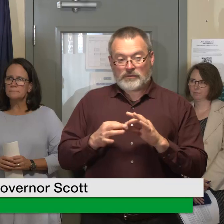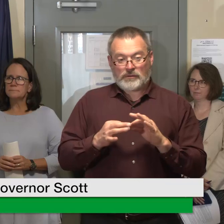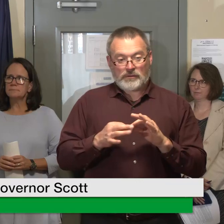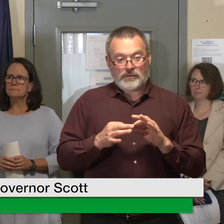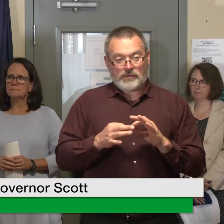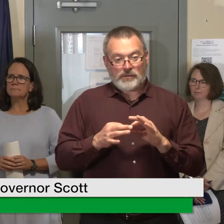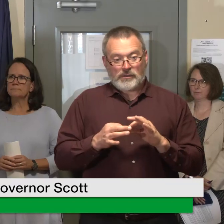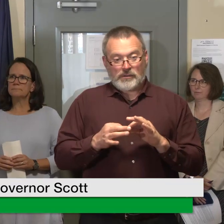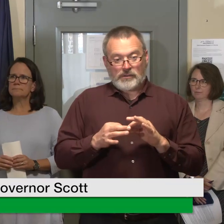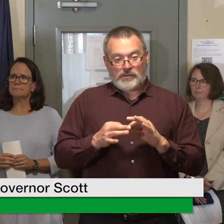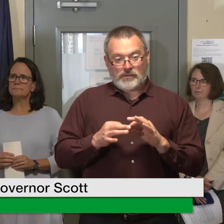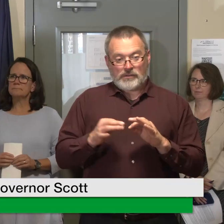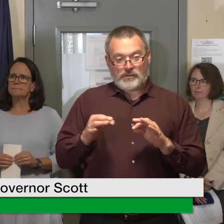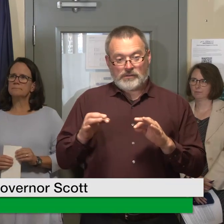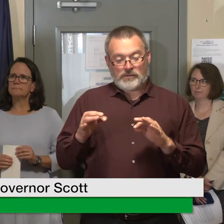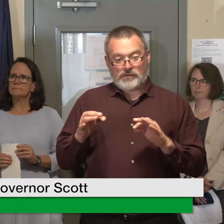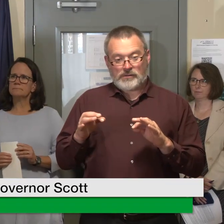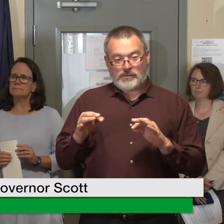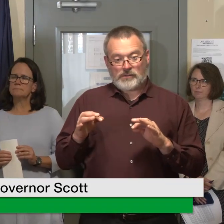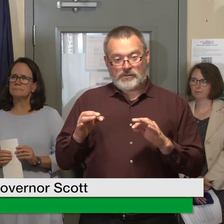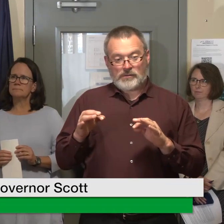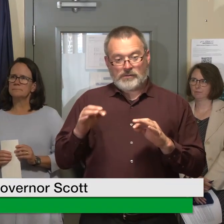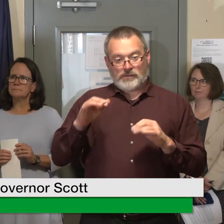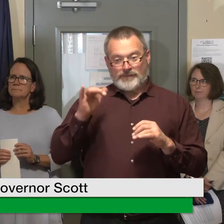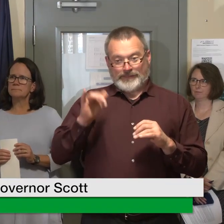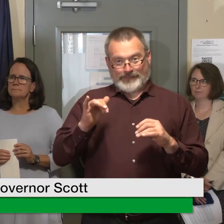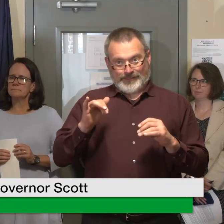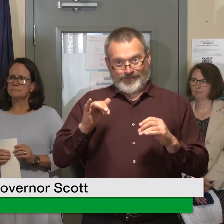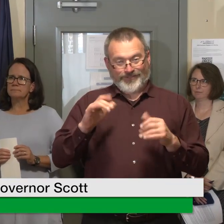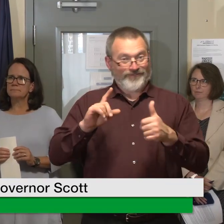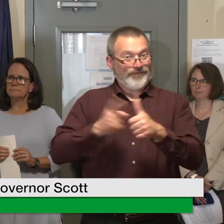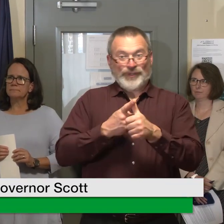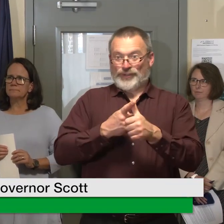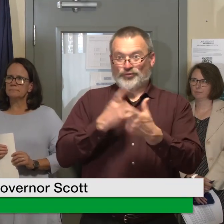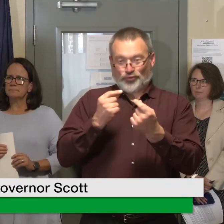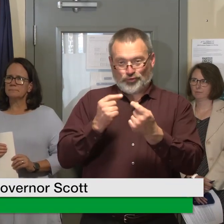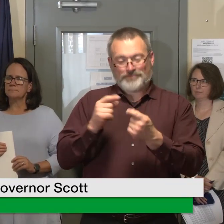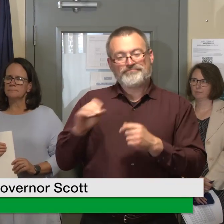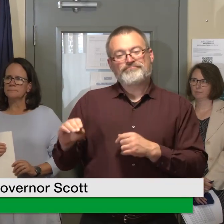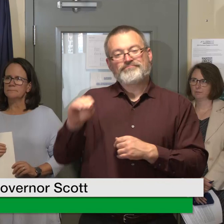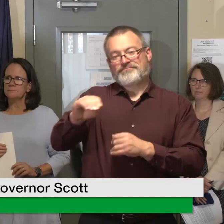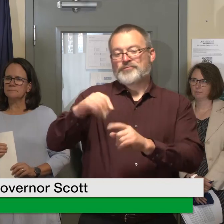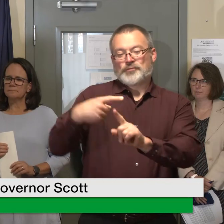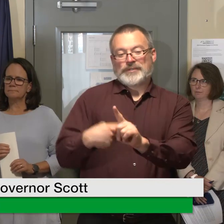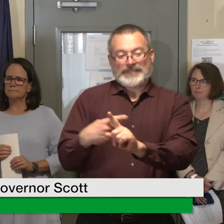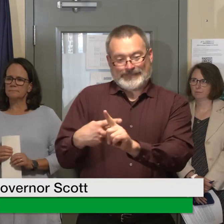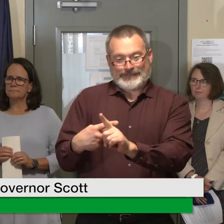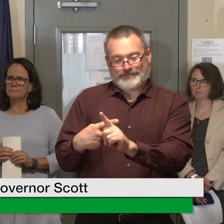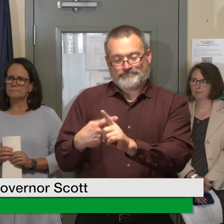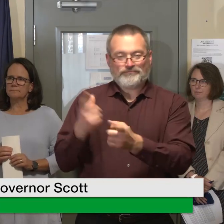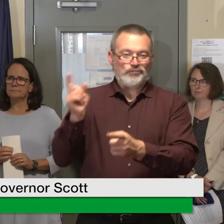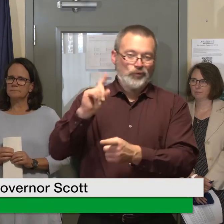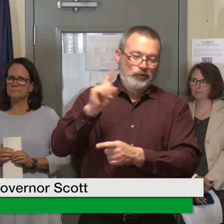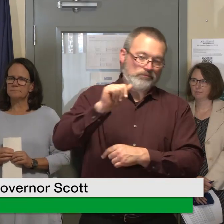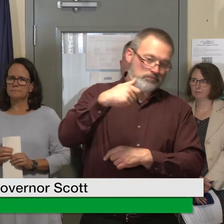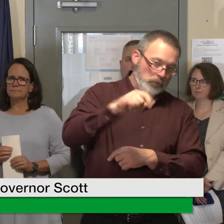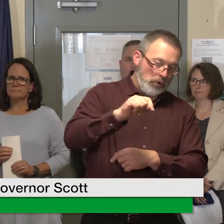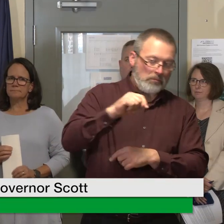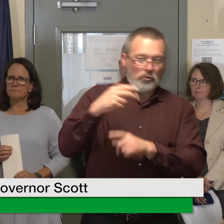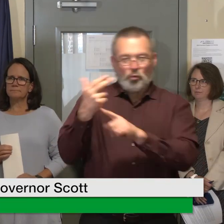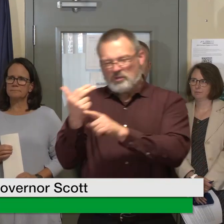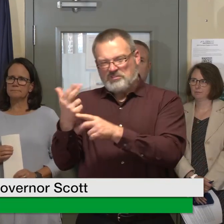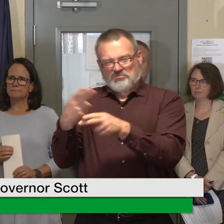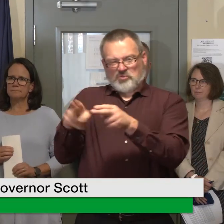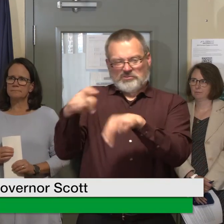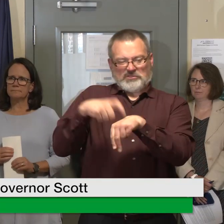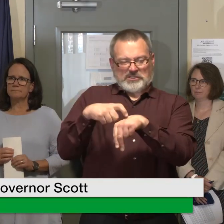their first move is typically to rent facilities to put people in. Well, there isn't any